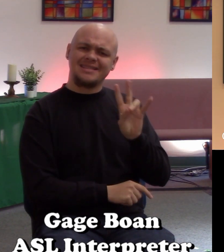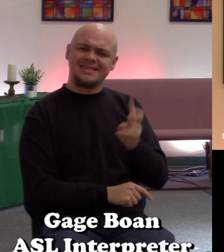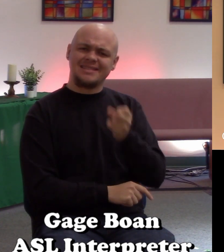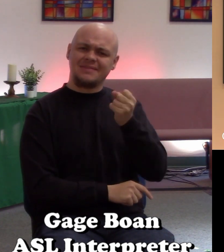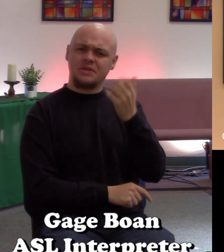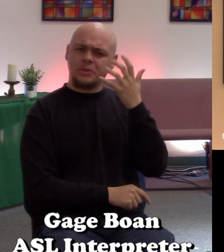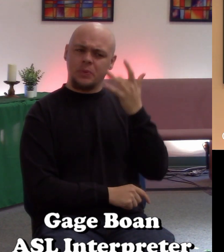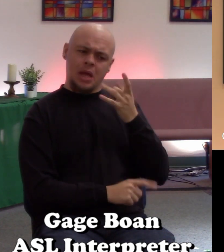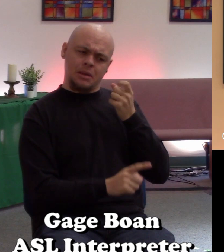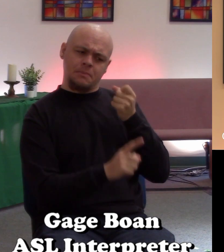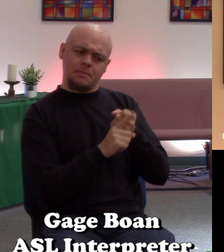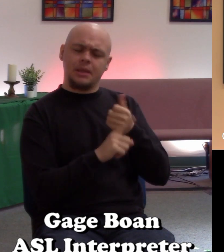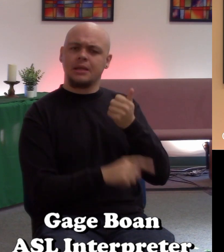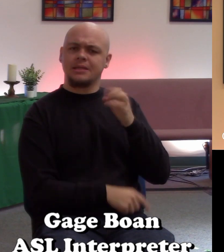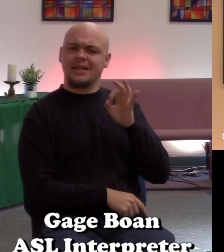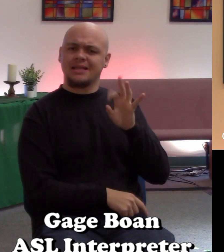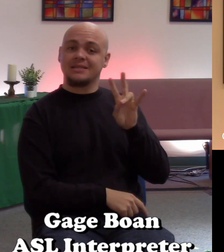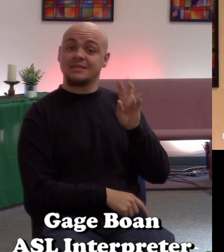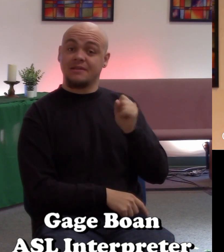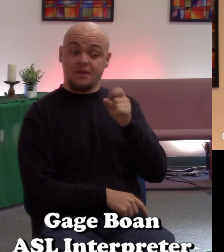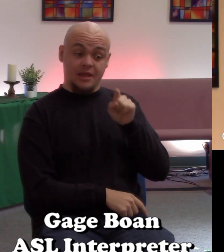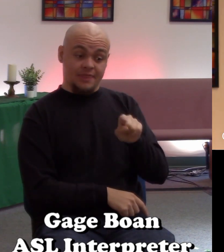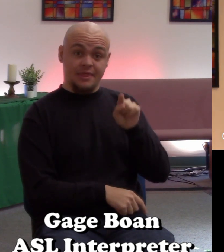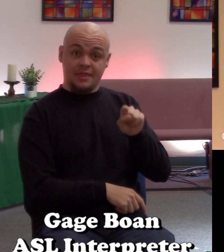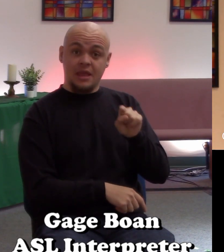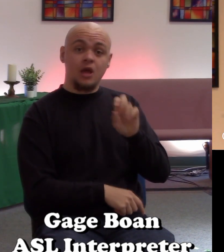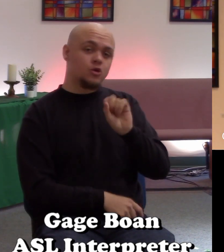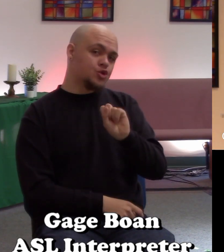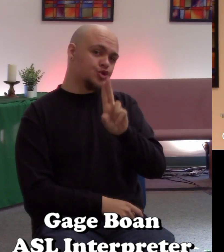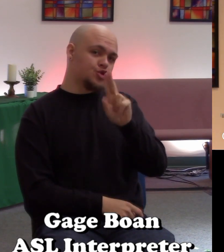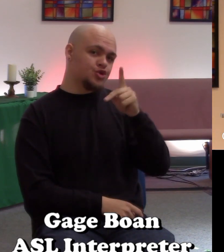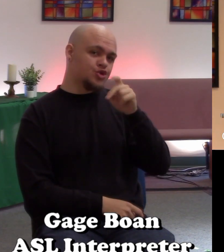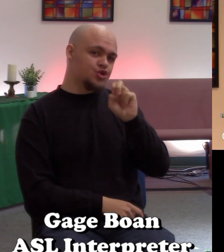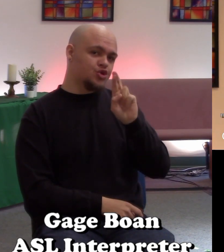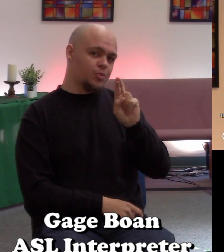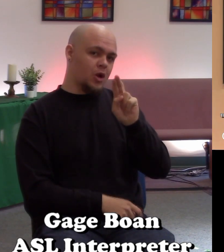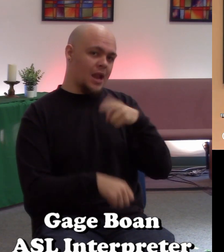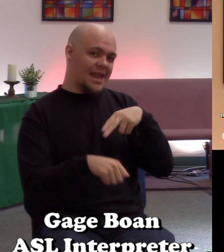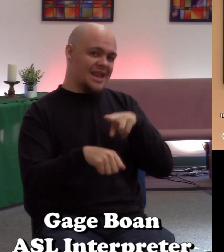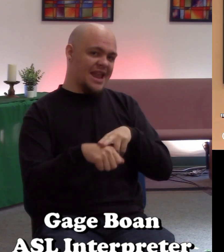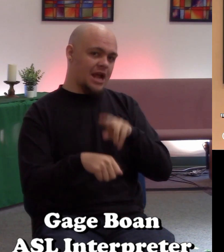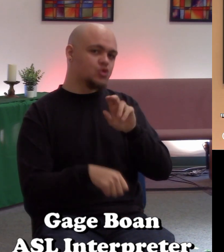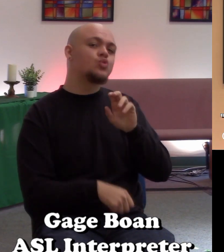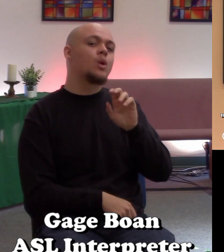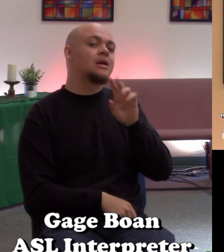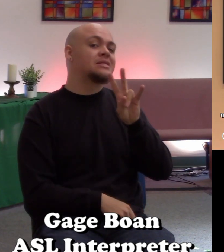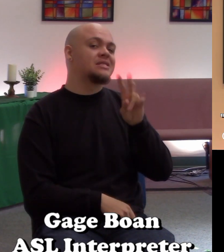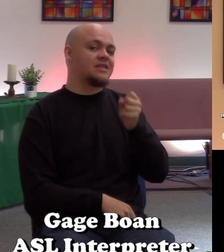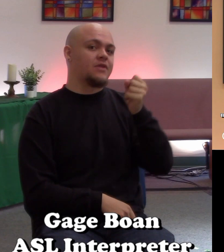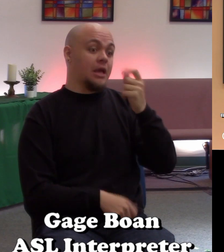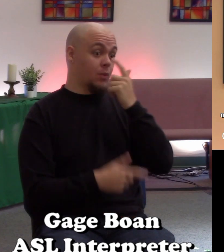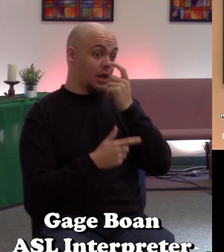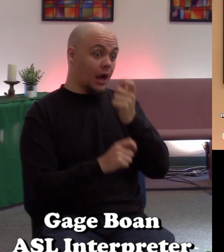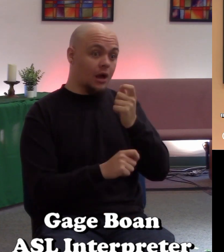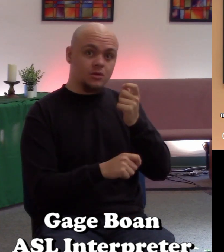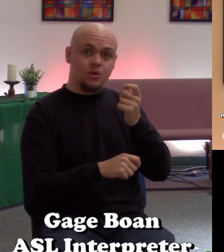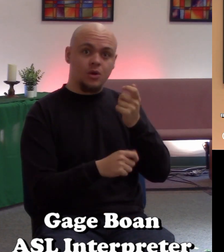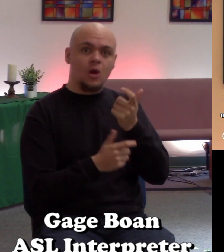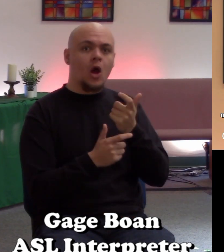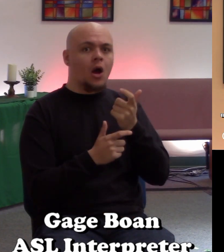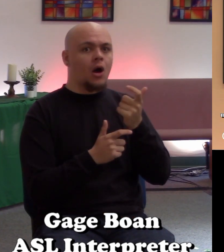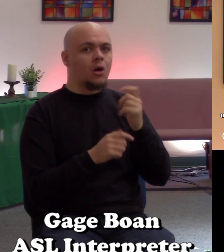What was going on in the 70s? Well, if you're familiar with American history, we call that the supernatural 70s, where we suddenly had this huge interest